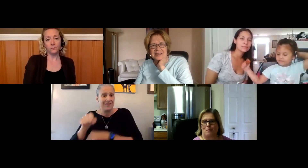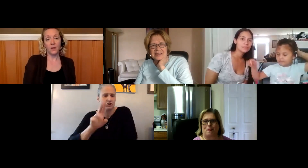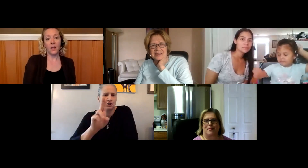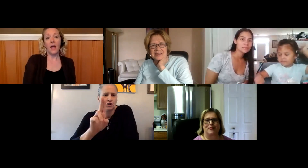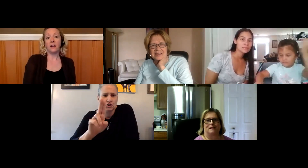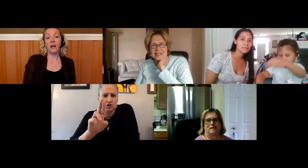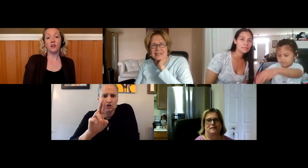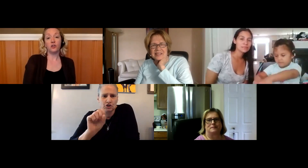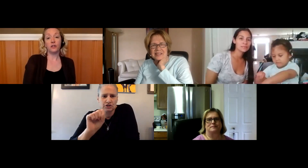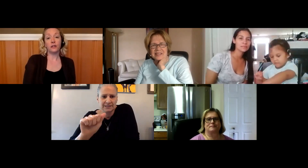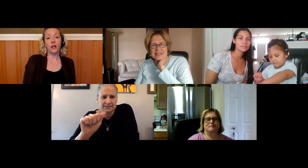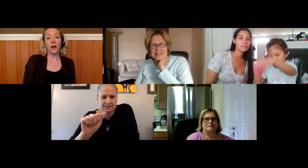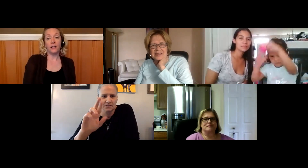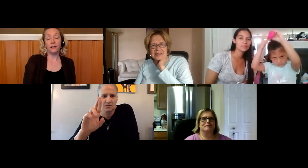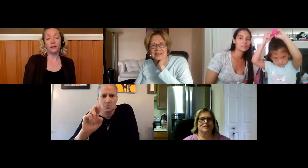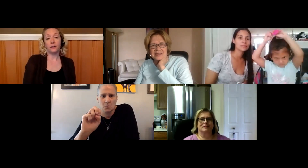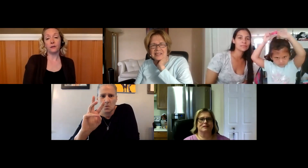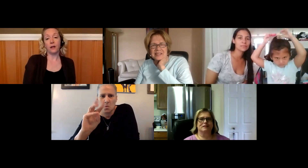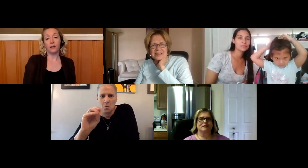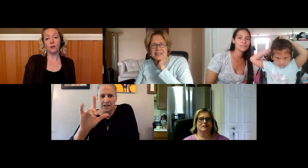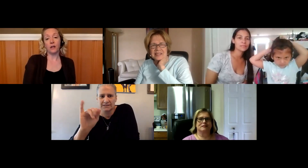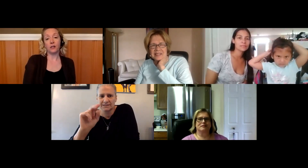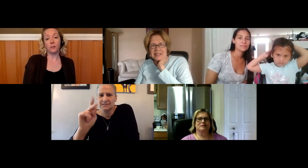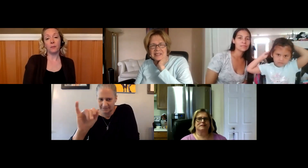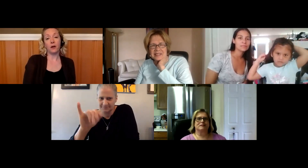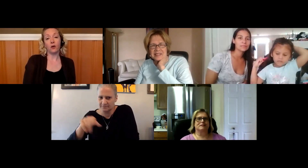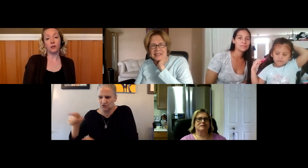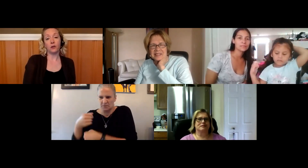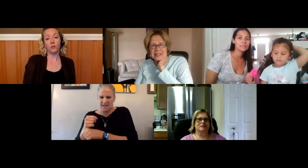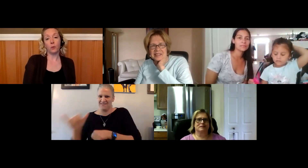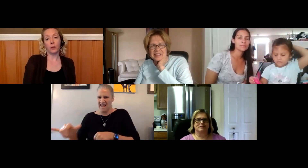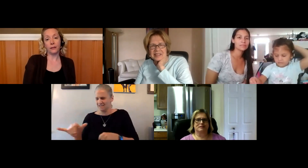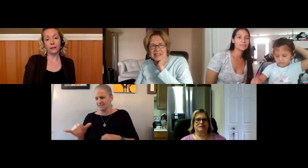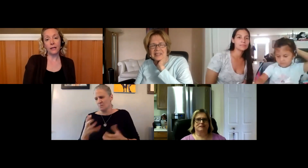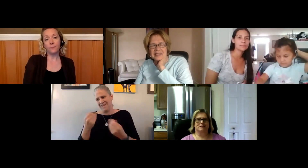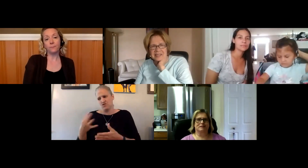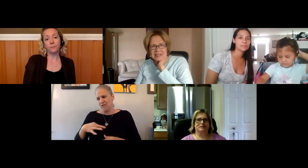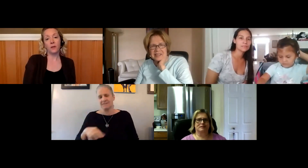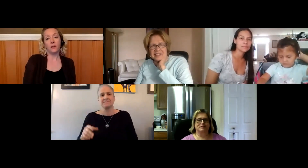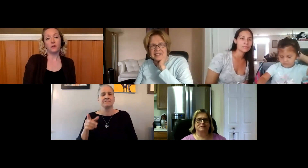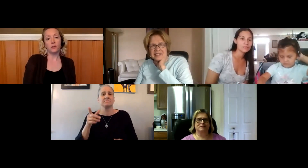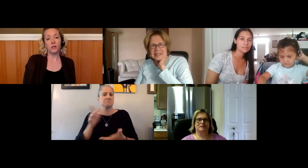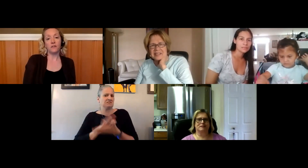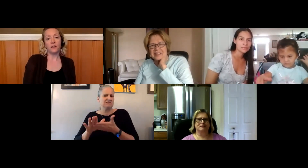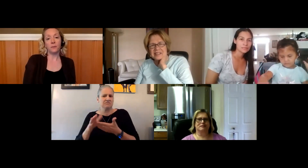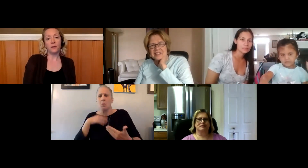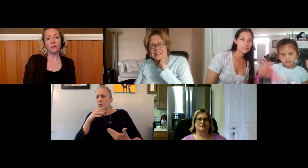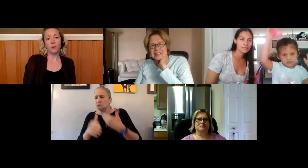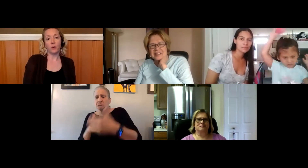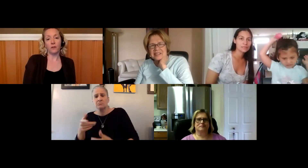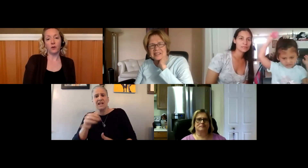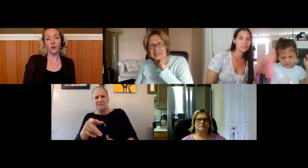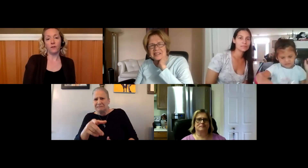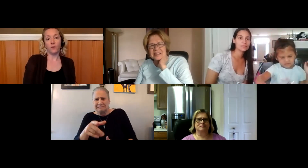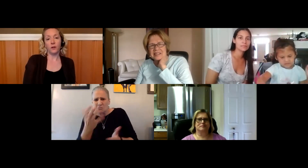And a lot of good slides. This slideshow was actually made by Ursa Robolinski. So she developed this. So I want to give her credit